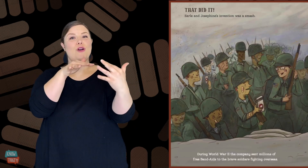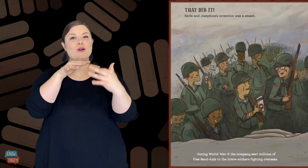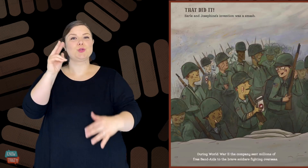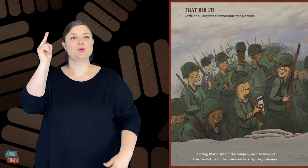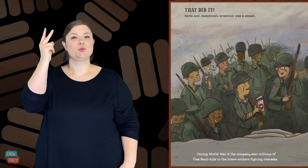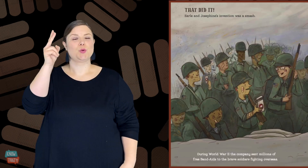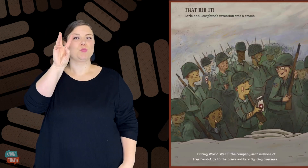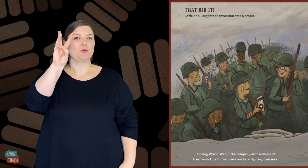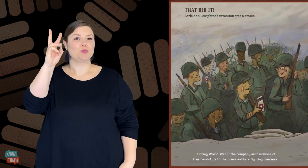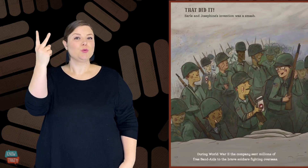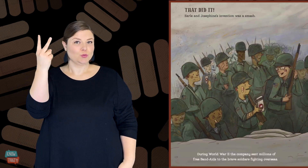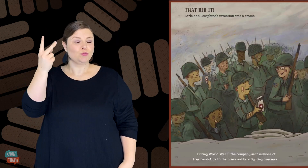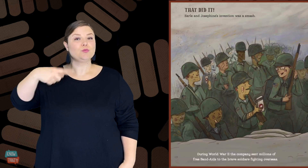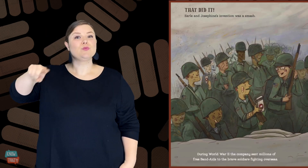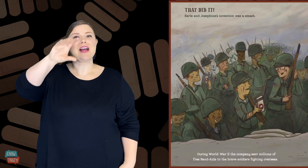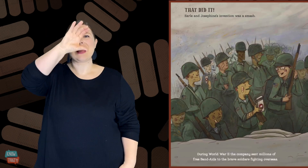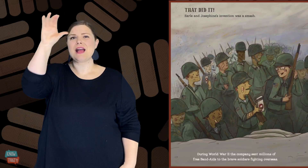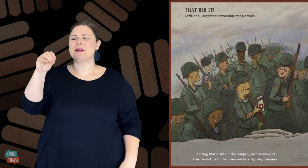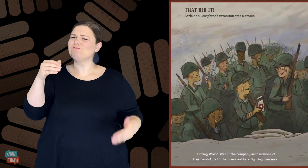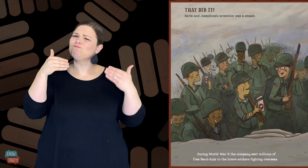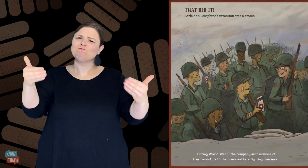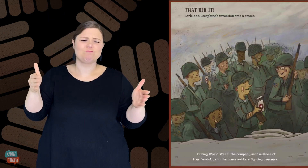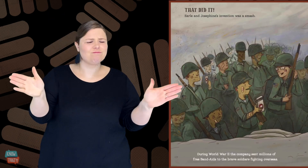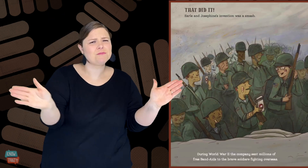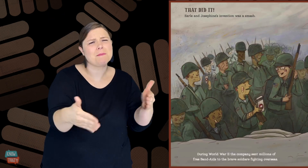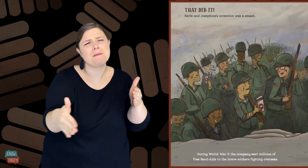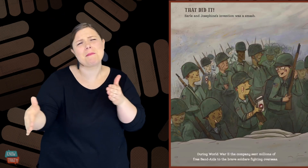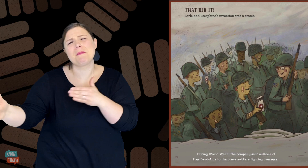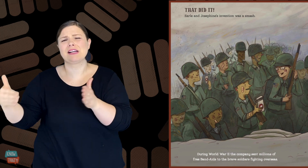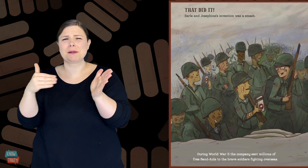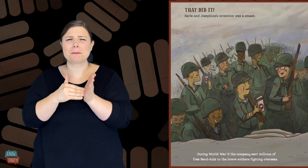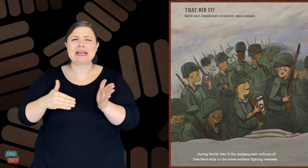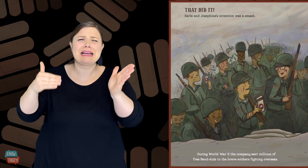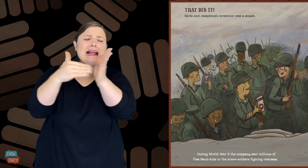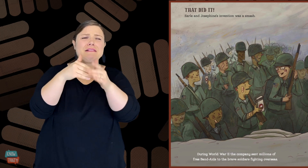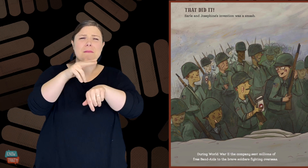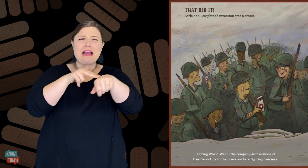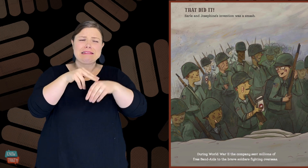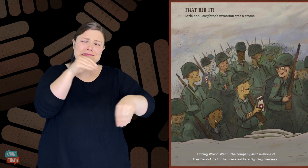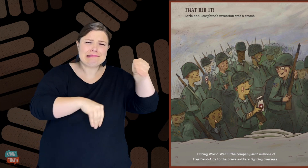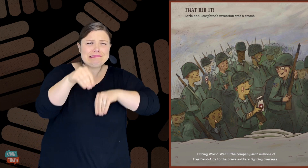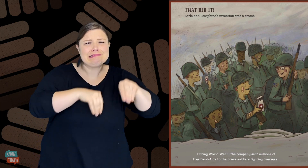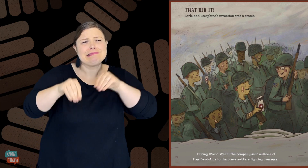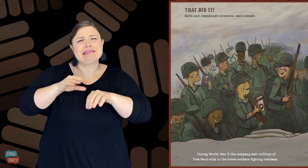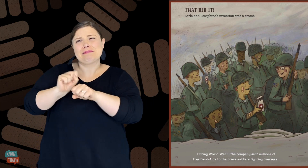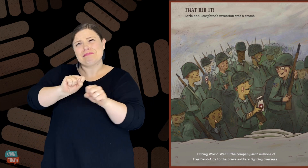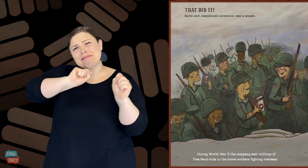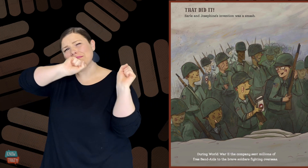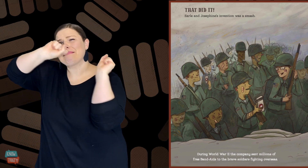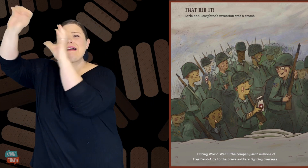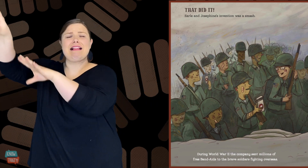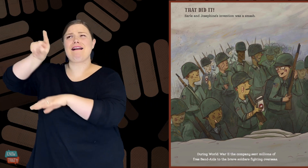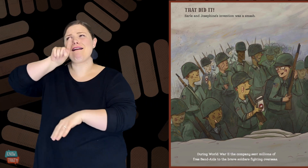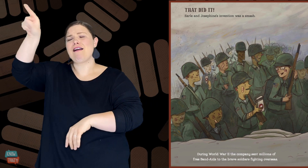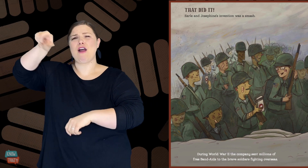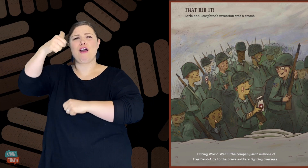During World War II, the company sent millions of free Band-Aids to the brave soldiers fighting